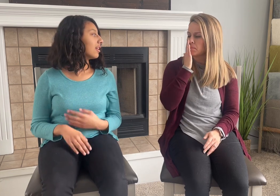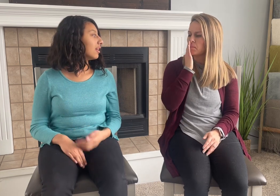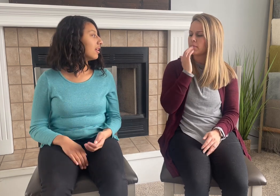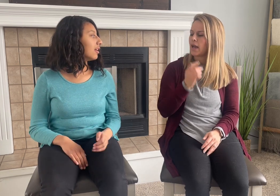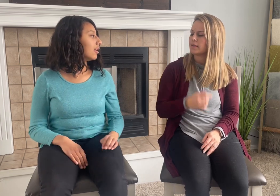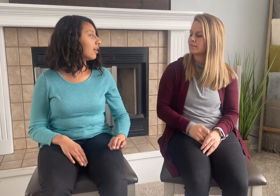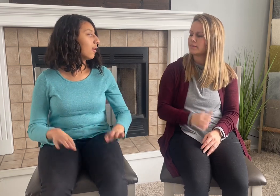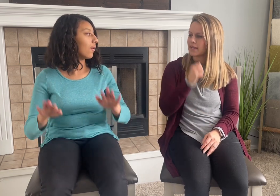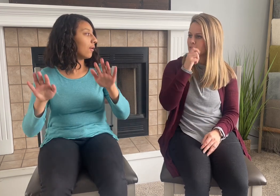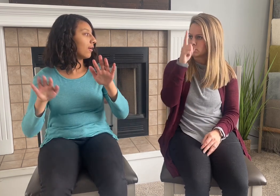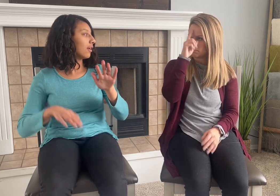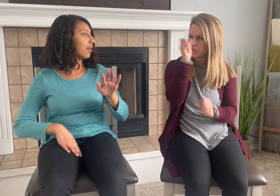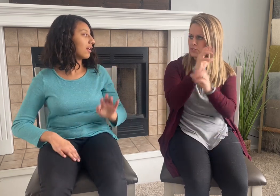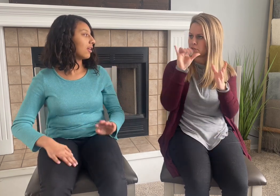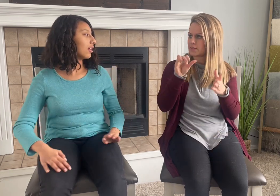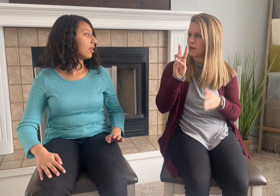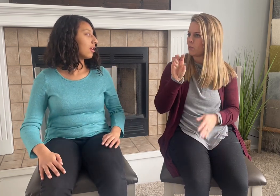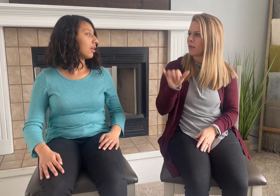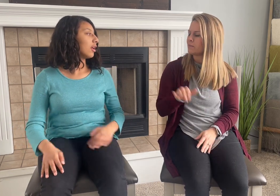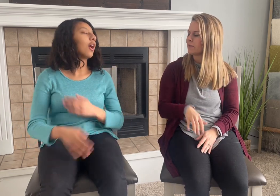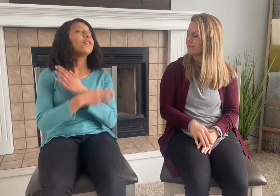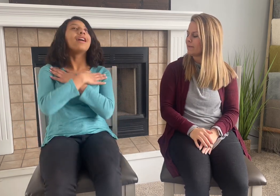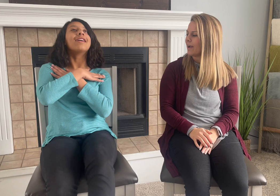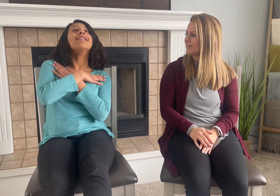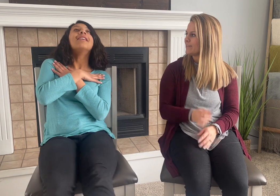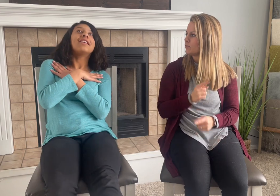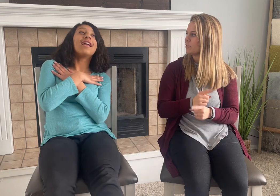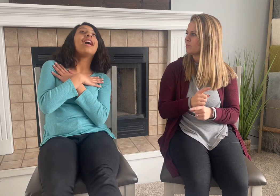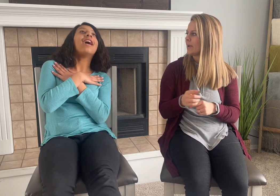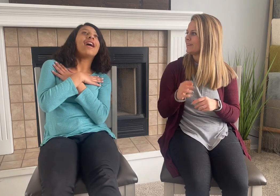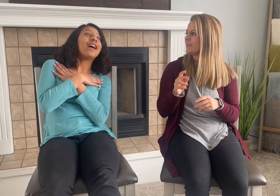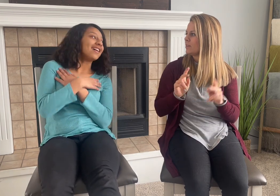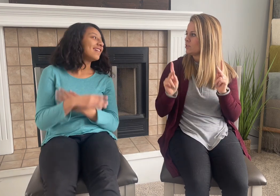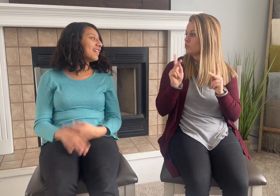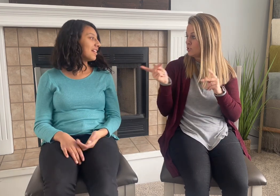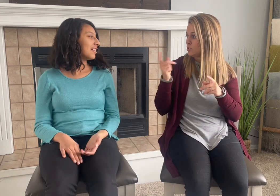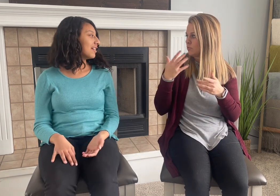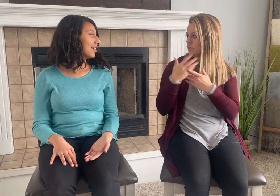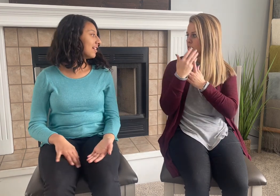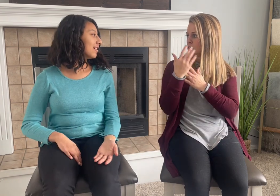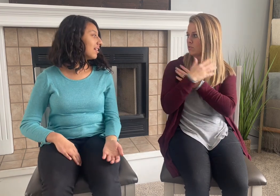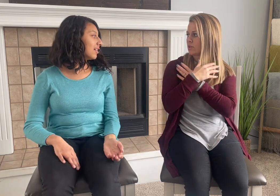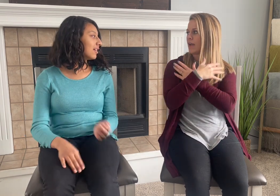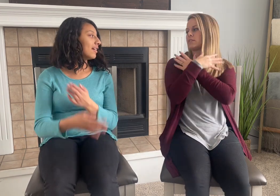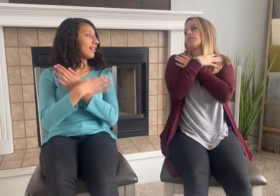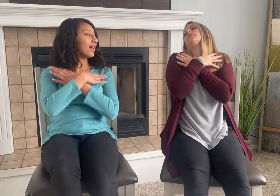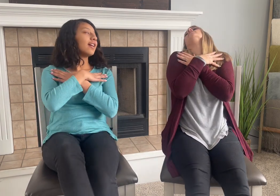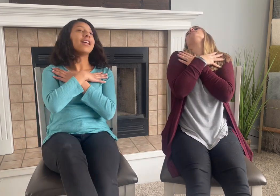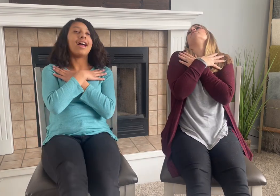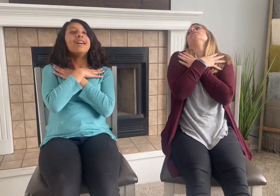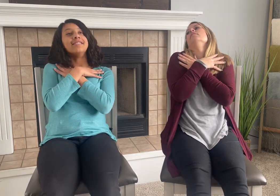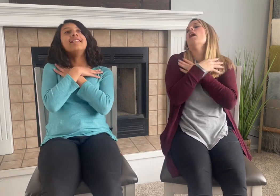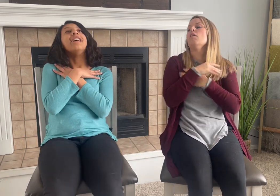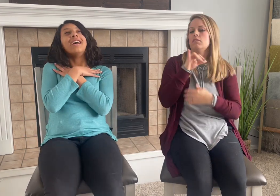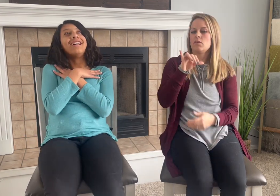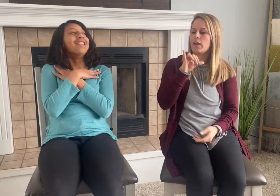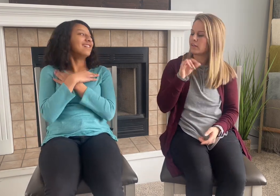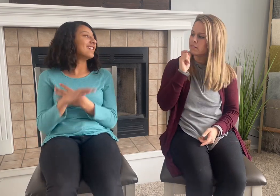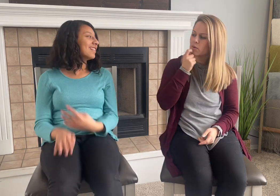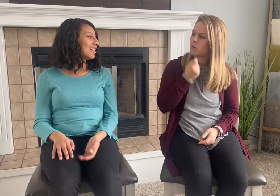I, I don't picture it that way, but yeah, you're, you're right. Do you, you re do you relax like this? Yeah. Oh, okay. Cool.